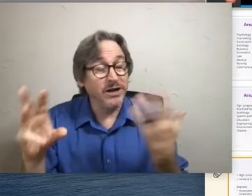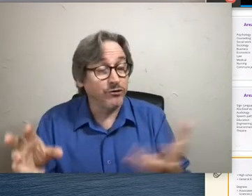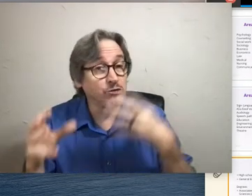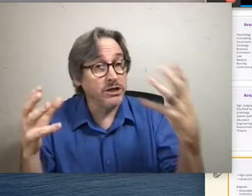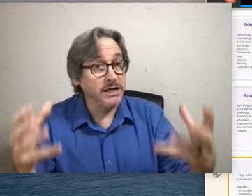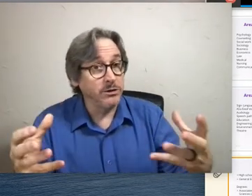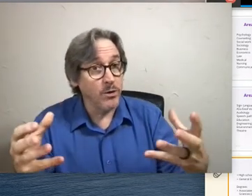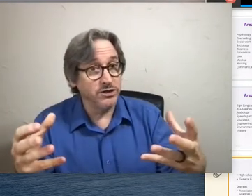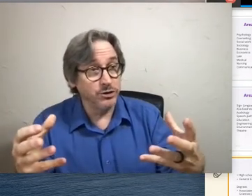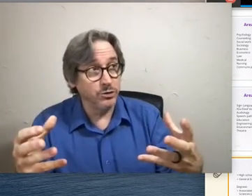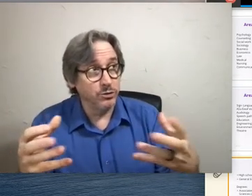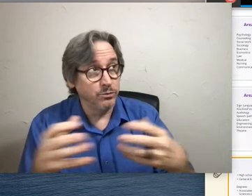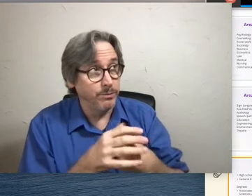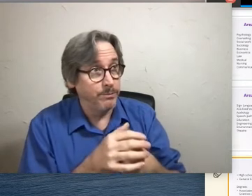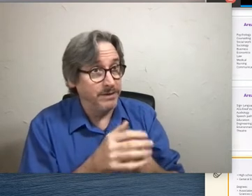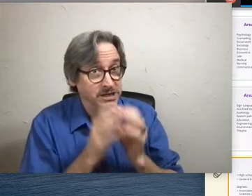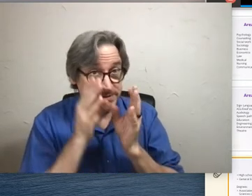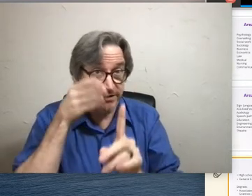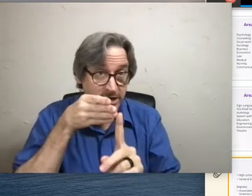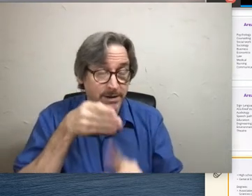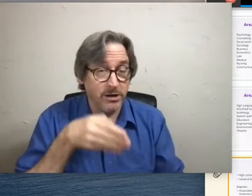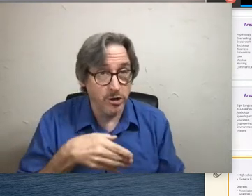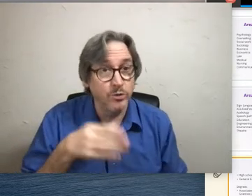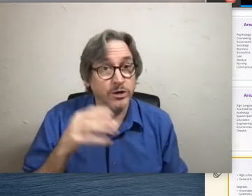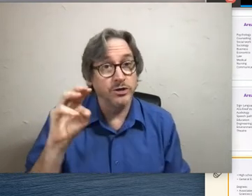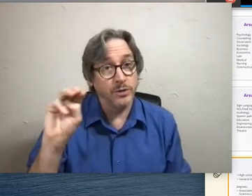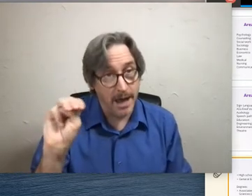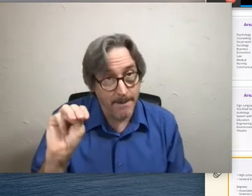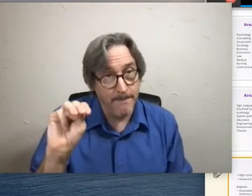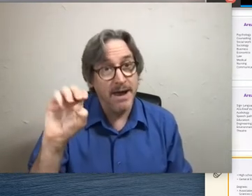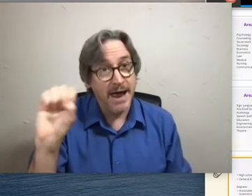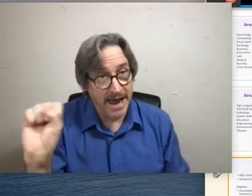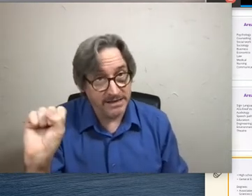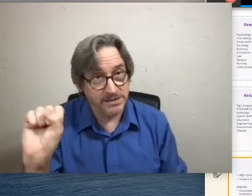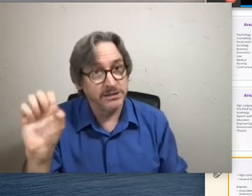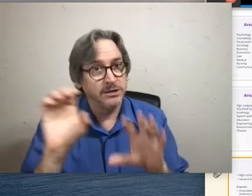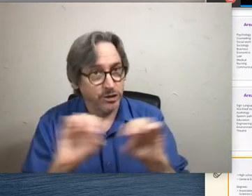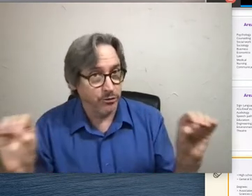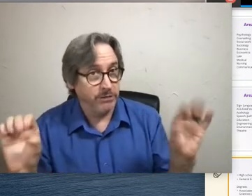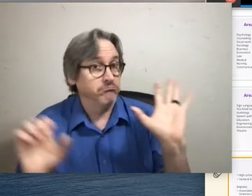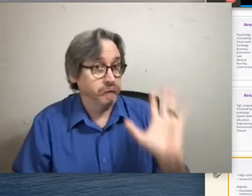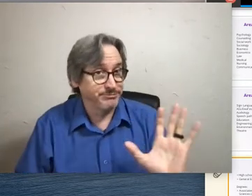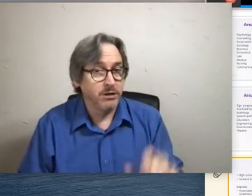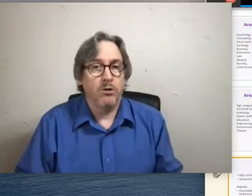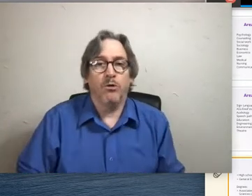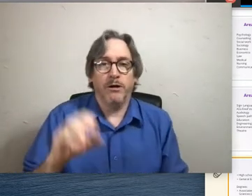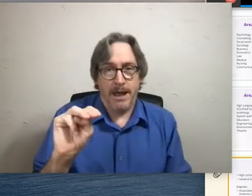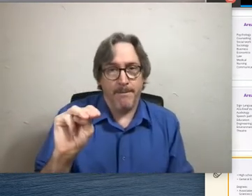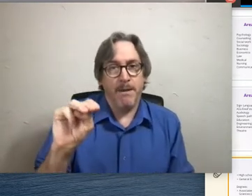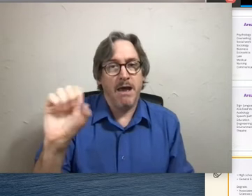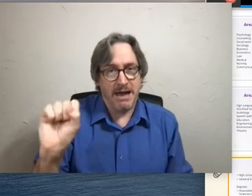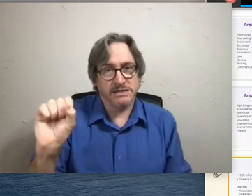MSW. If you're really going to be specific about it, you can do MS degree